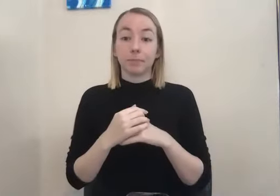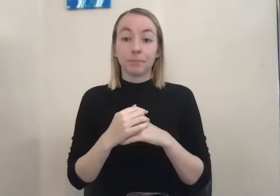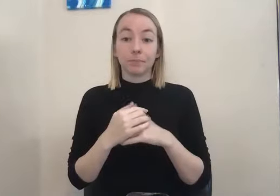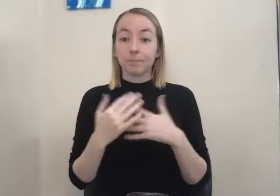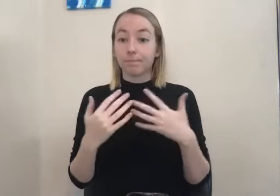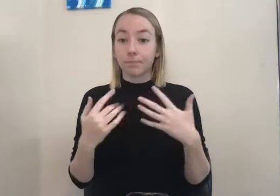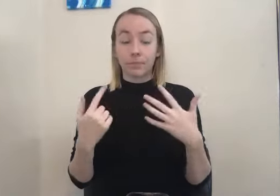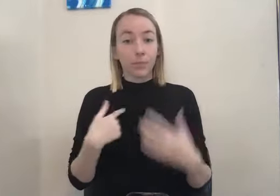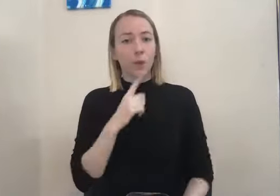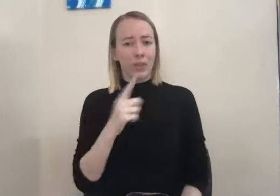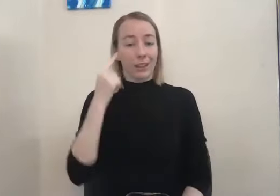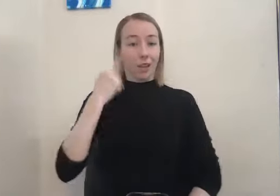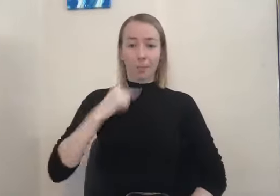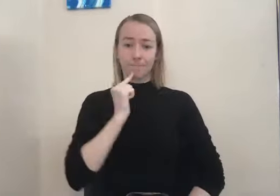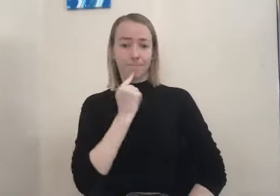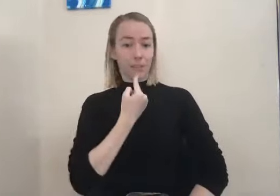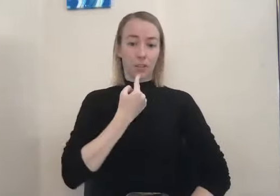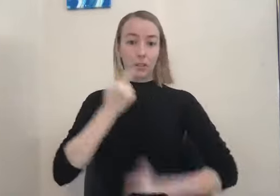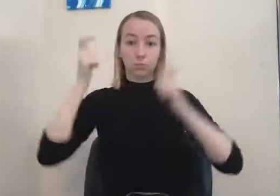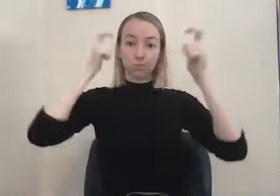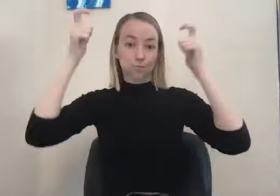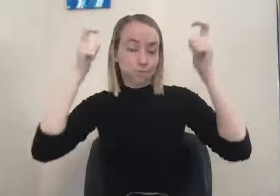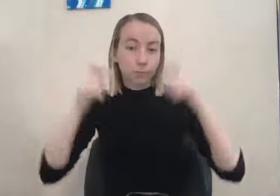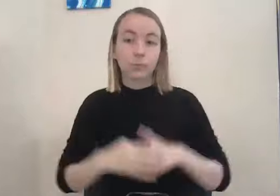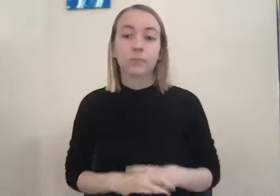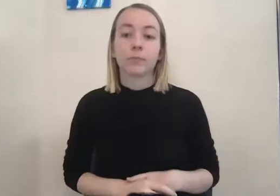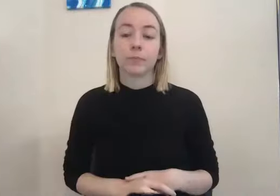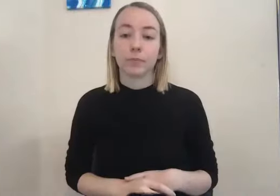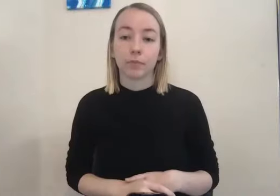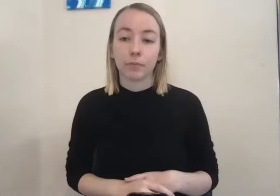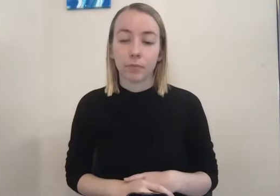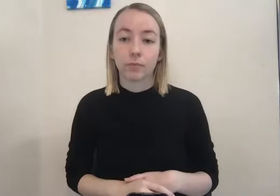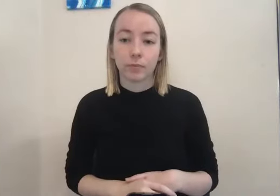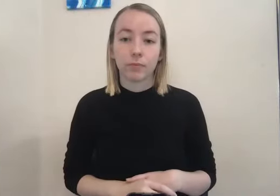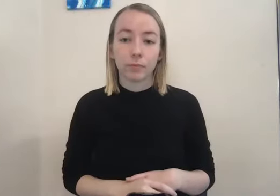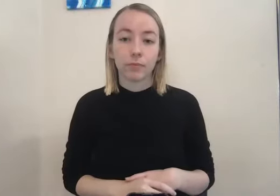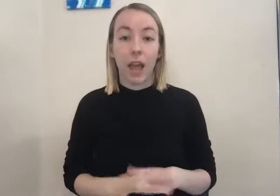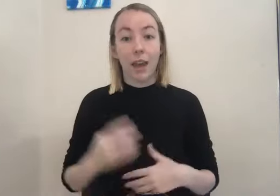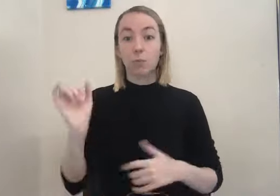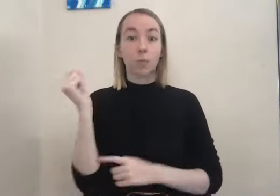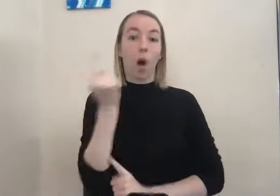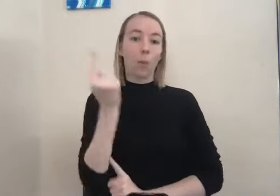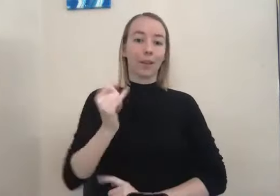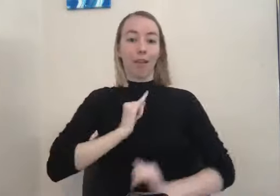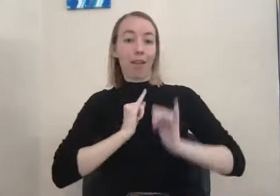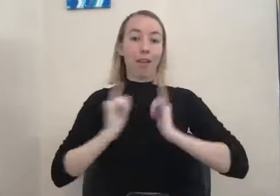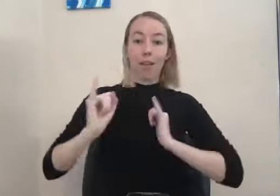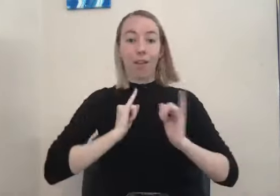my caretaking, you know, and I wrote some gossiping, procrastination, indecision, self-pity, overspending, overeating,